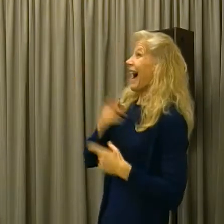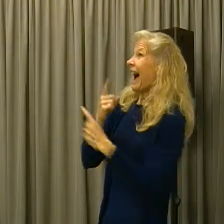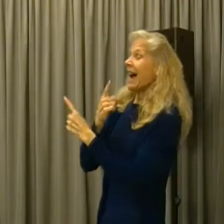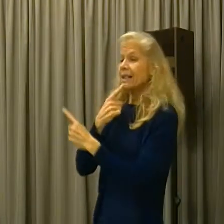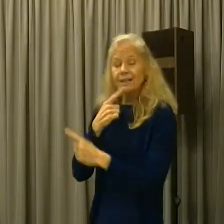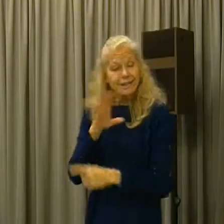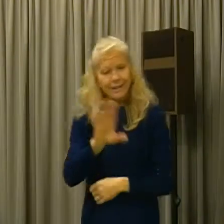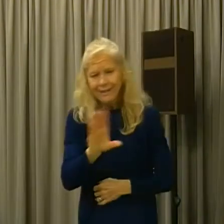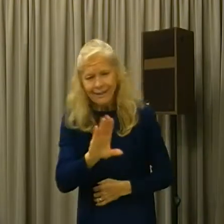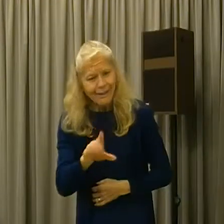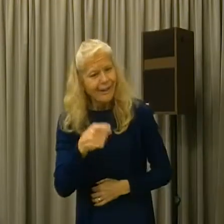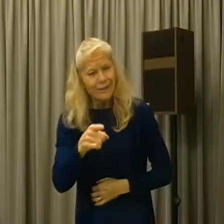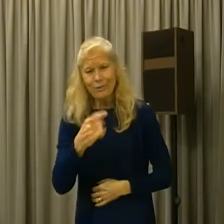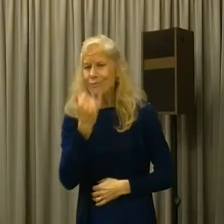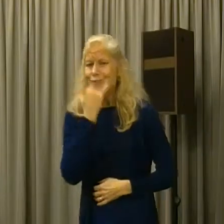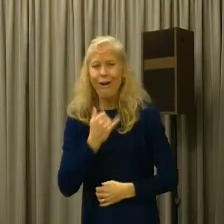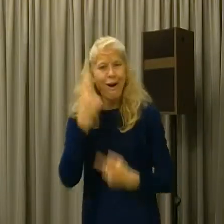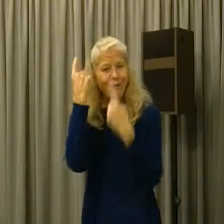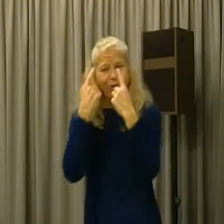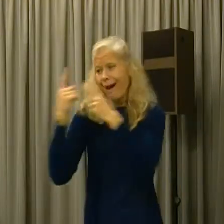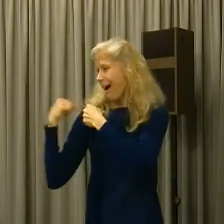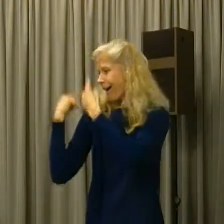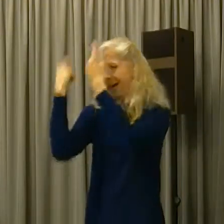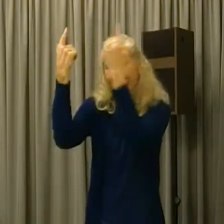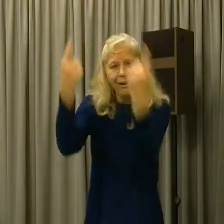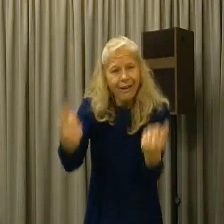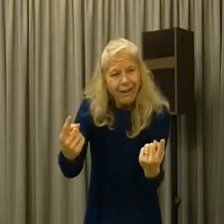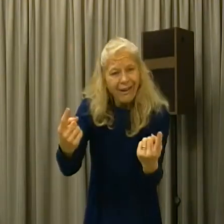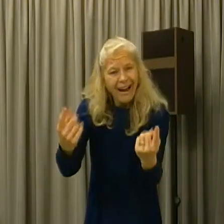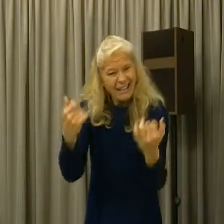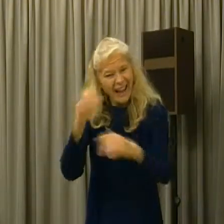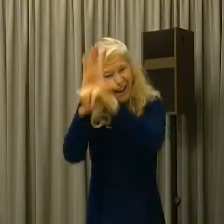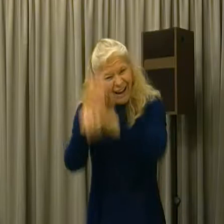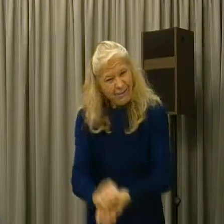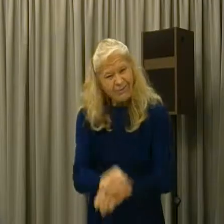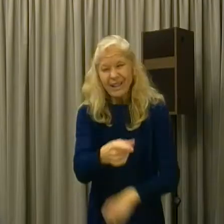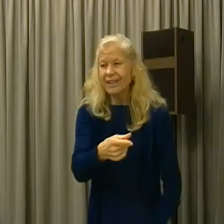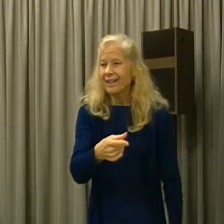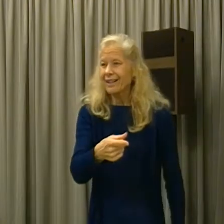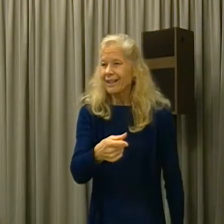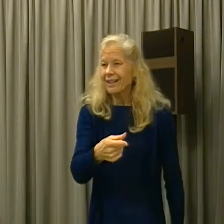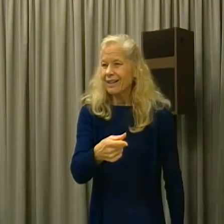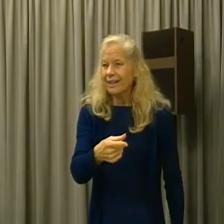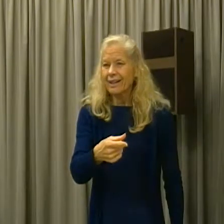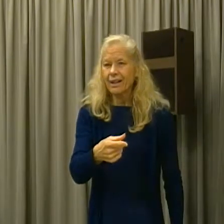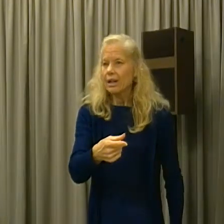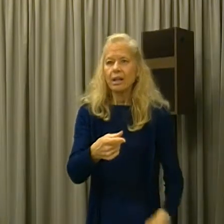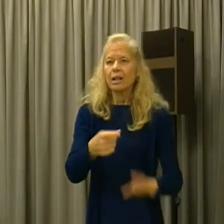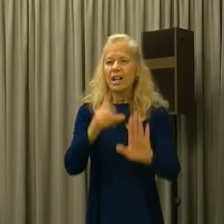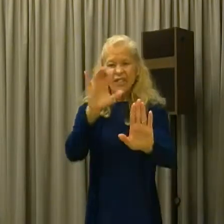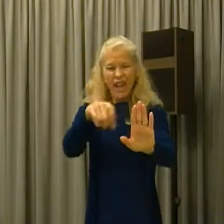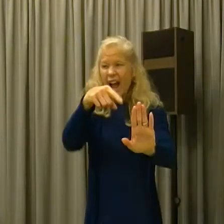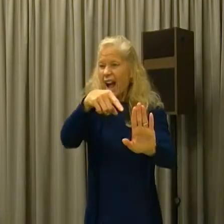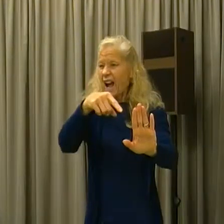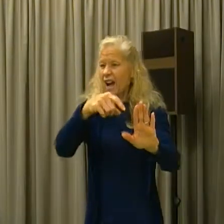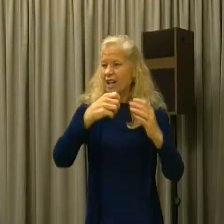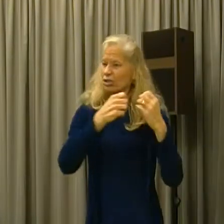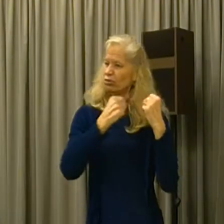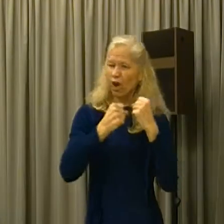of God must be cast down and denounced as evil. Through resistance of evil and submission to God, they must